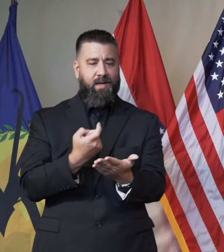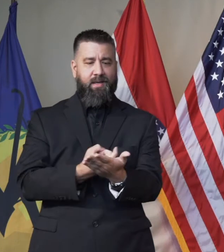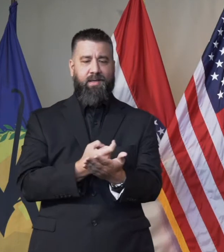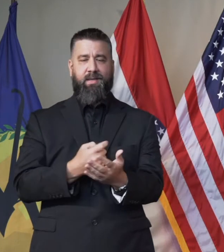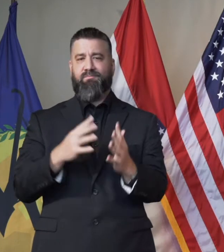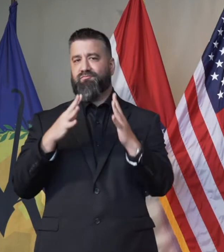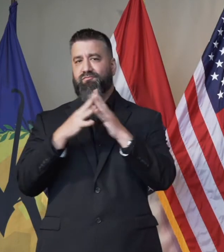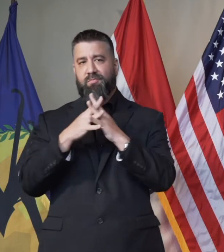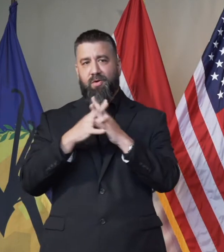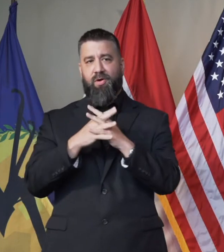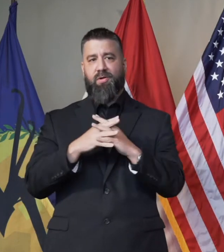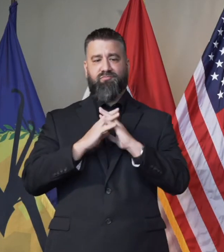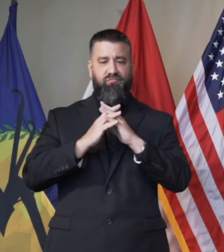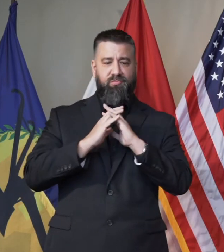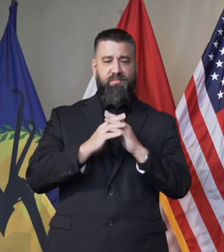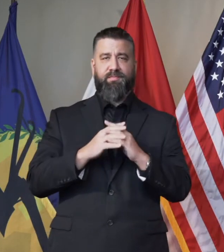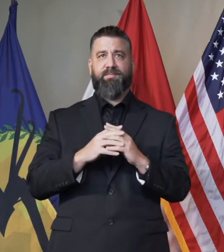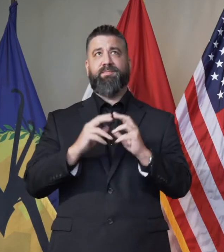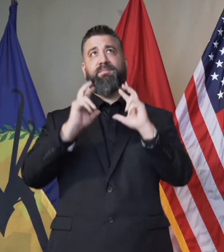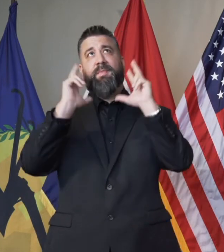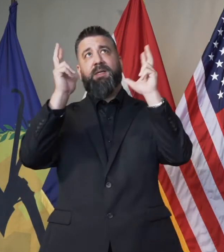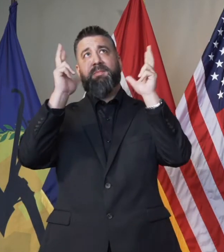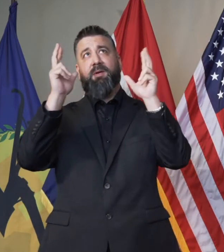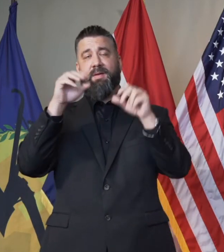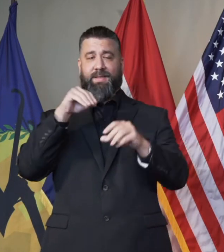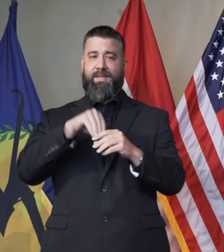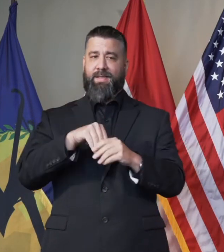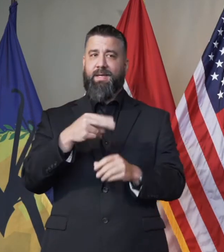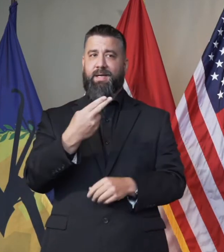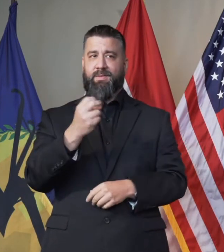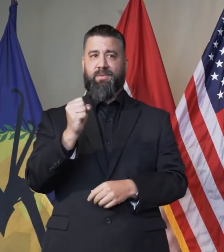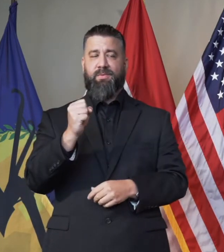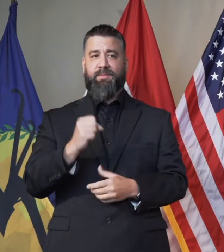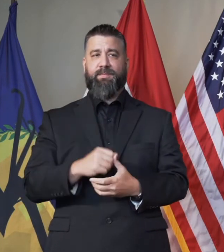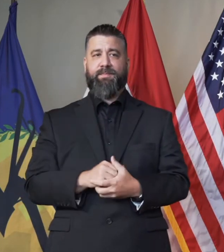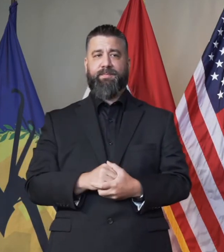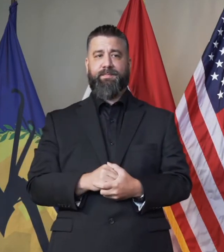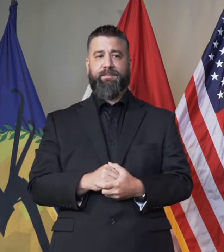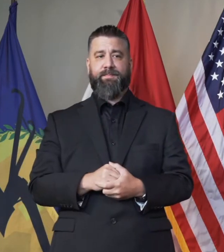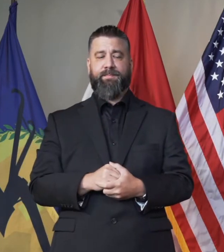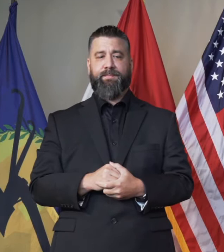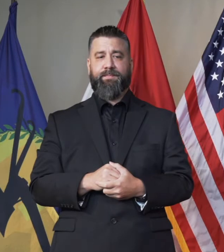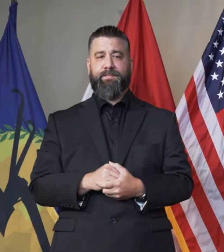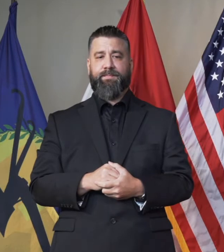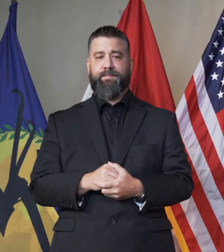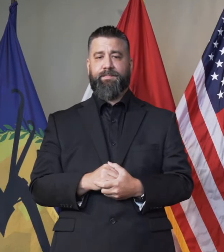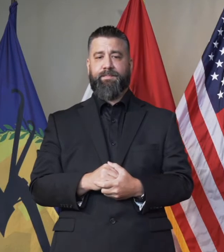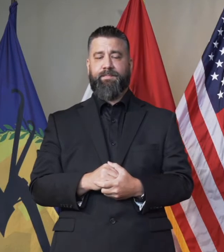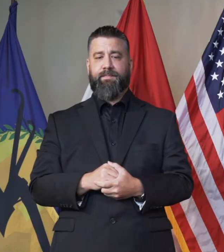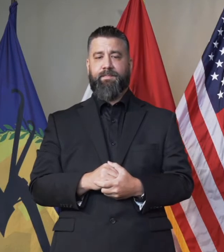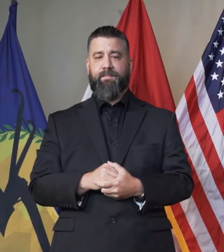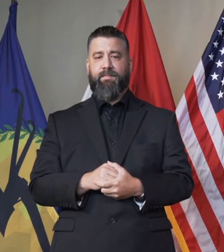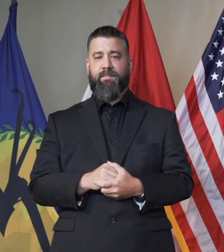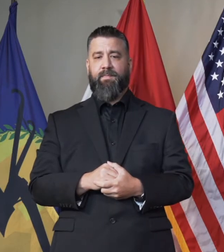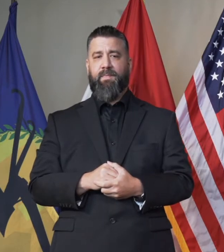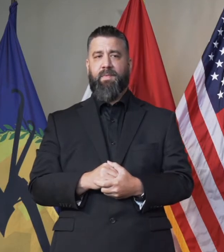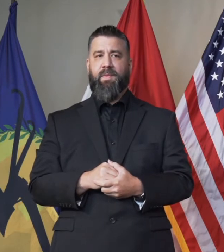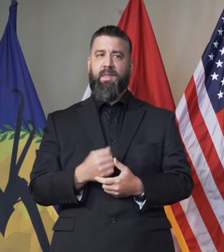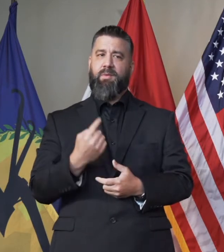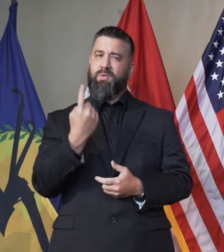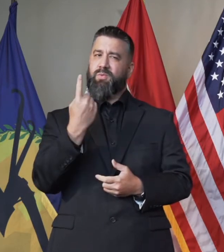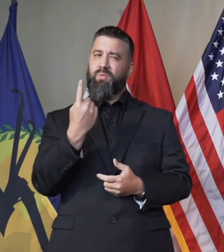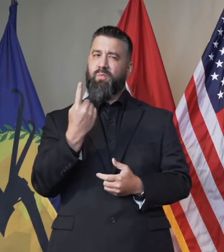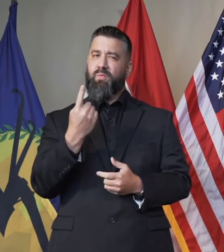basketball, among high school students and high school age students, which was one of the remaining